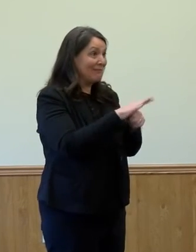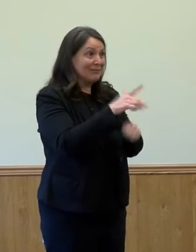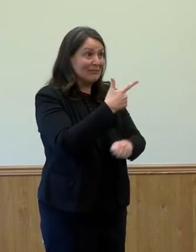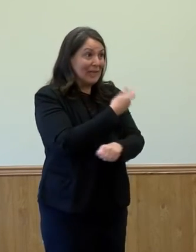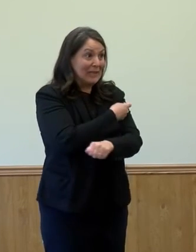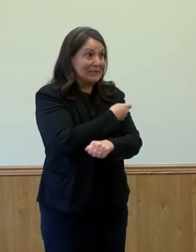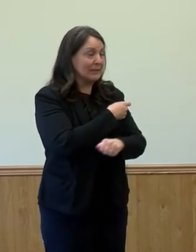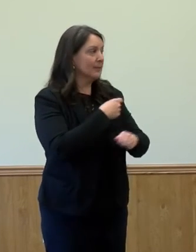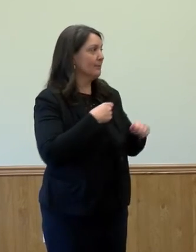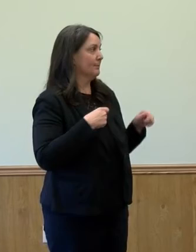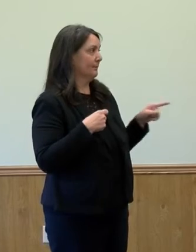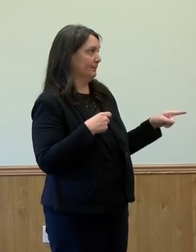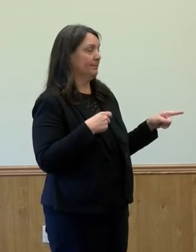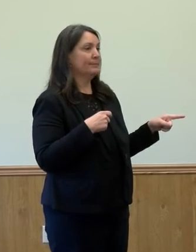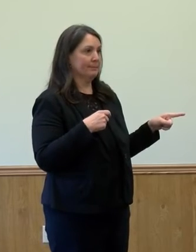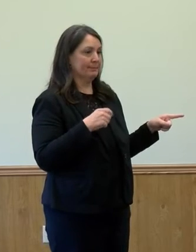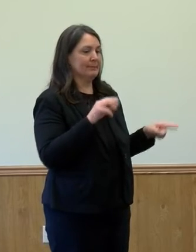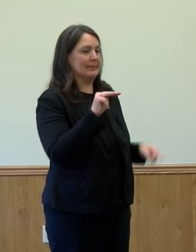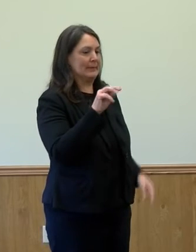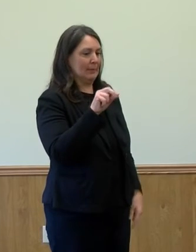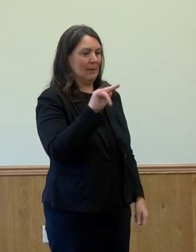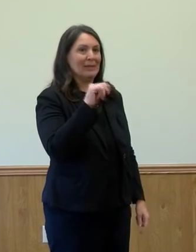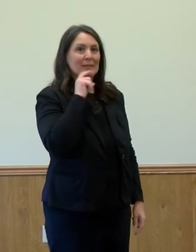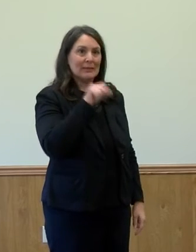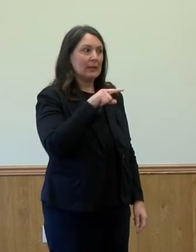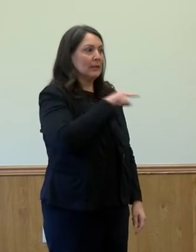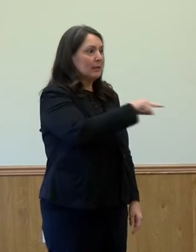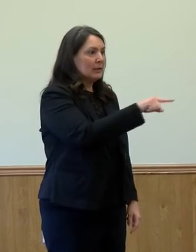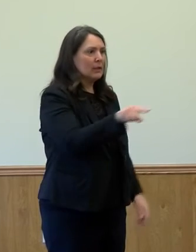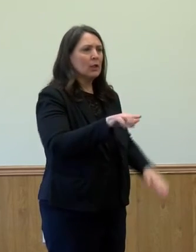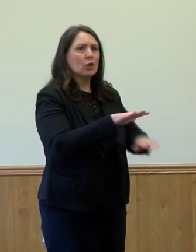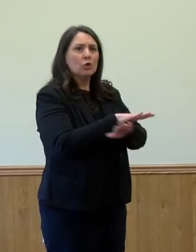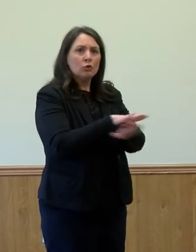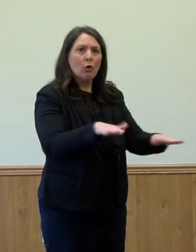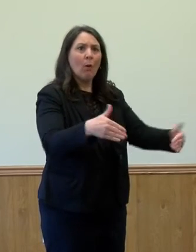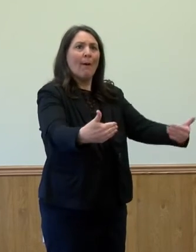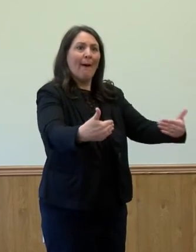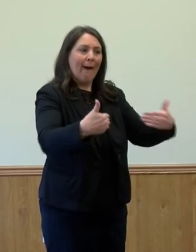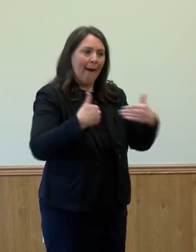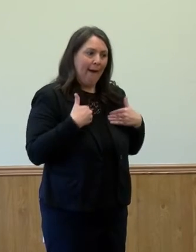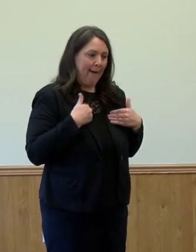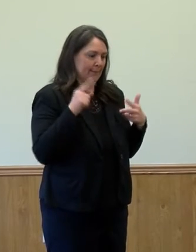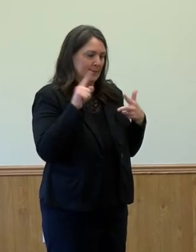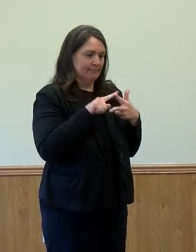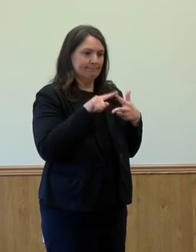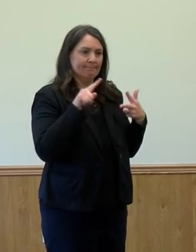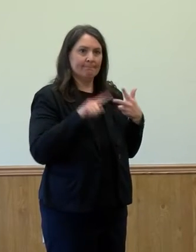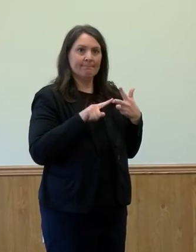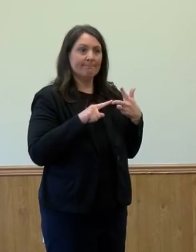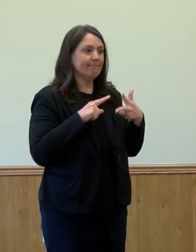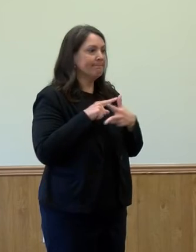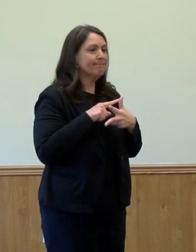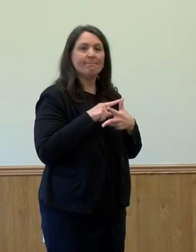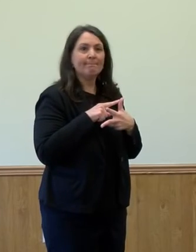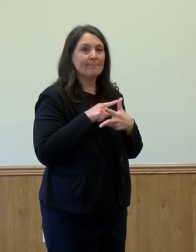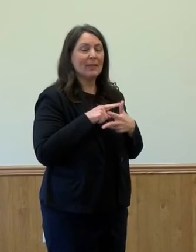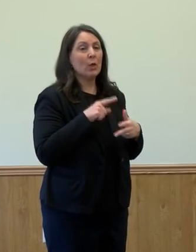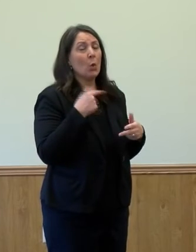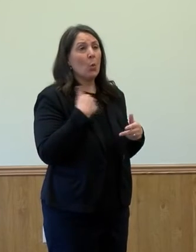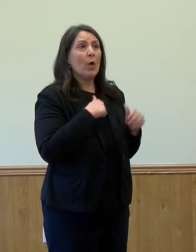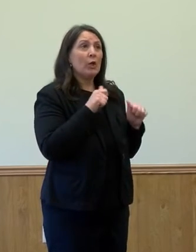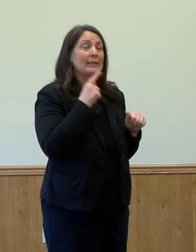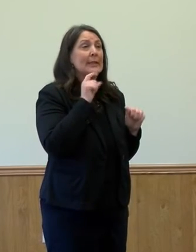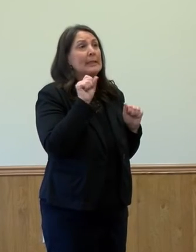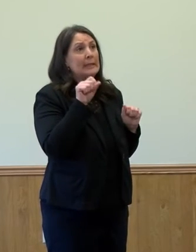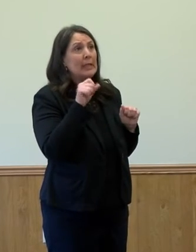So the current surge we're seeing is highly unvaccinated individuals. Yeah, and I we can sugarcoat it a little bit and say, yes, we saw